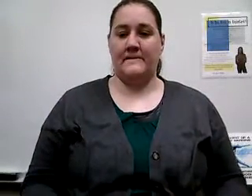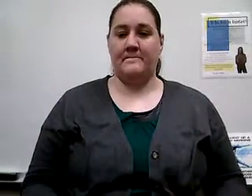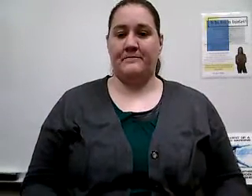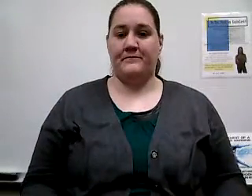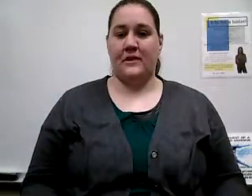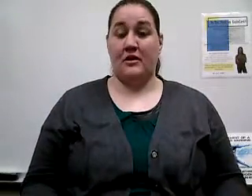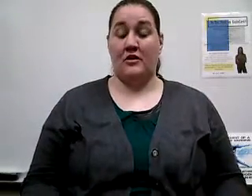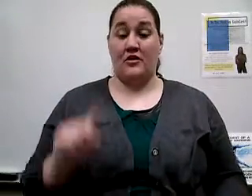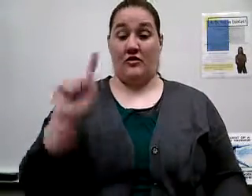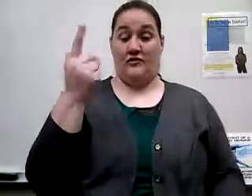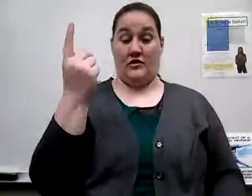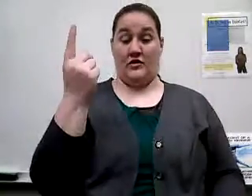First word,